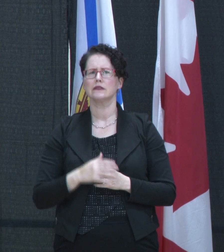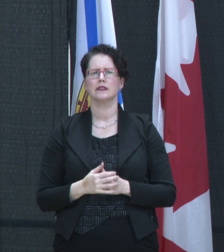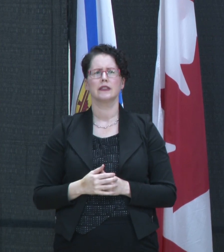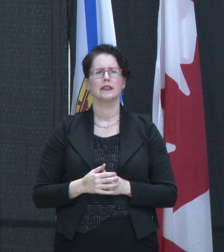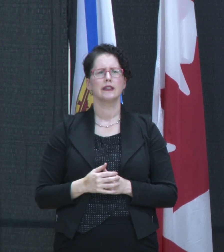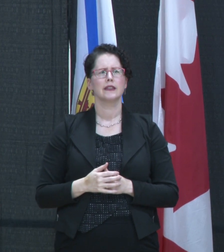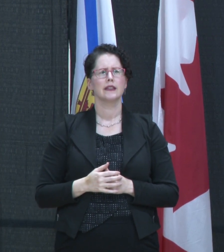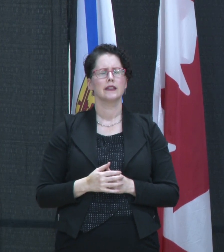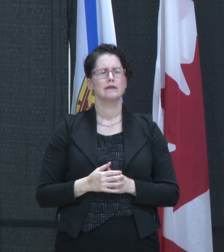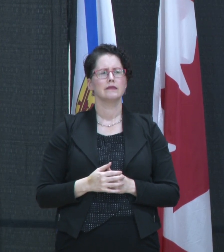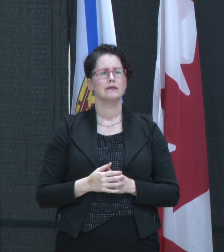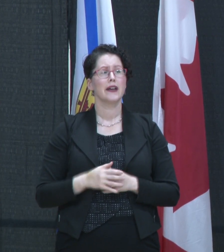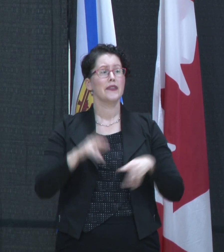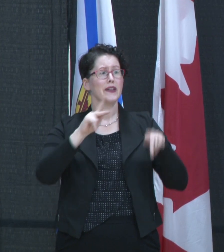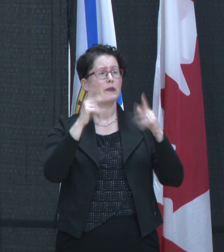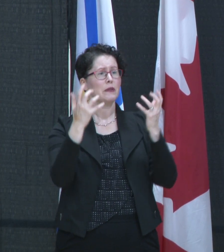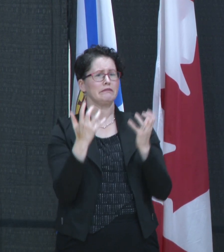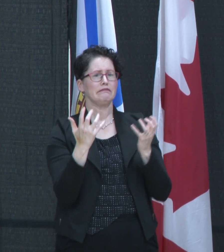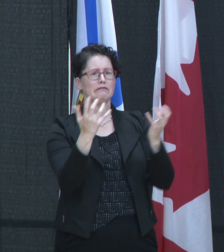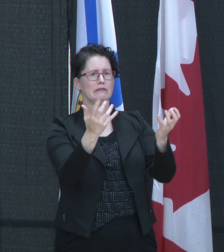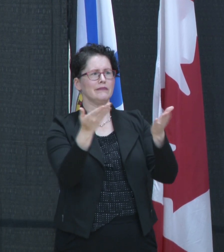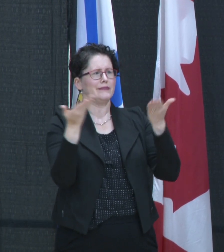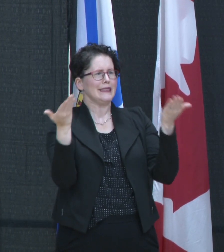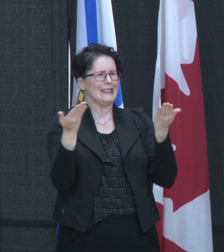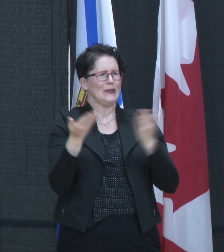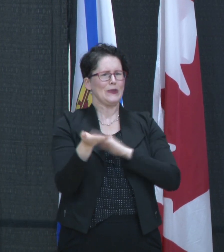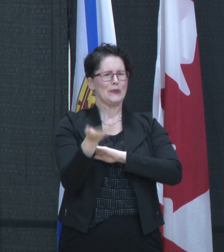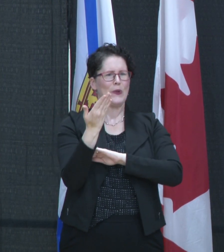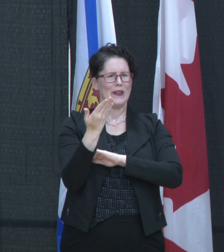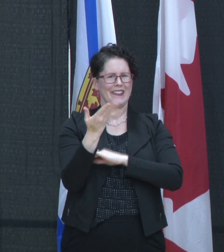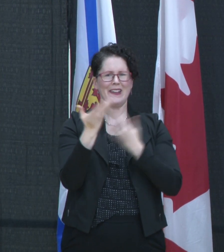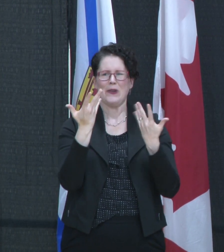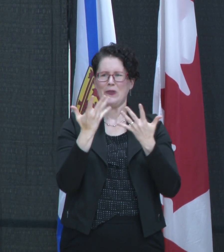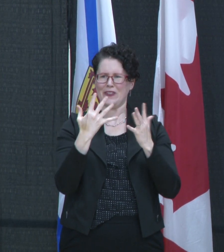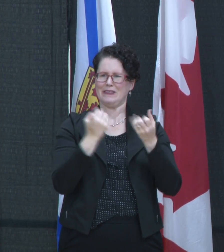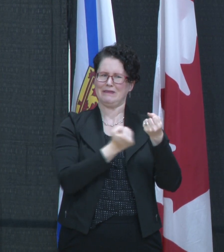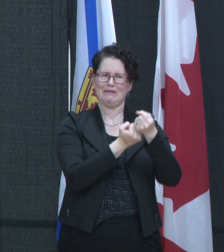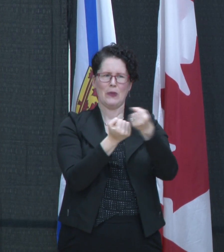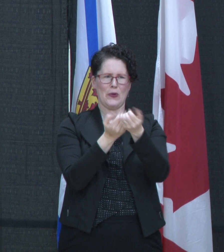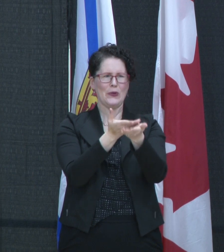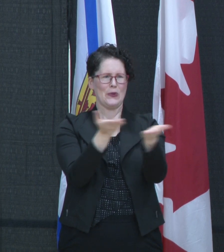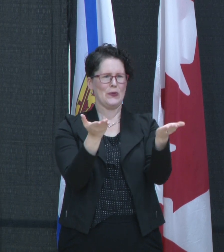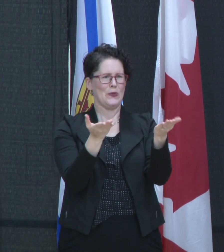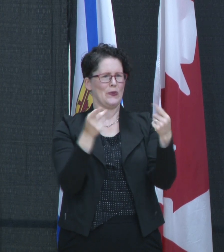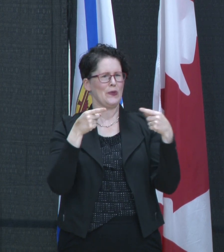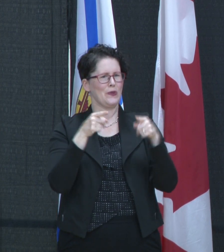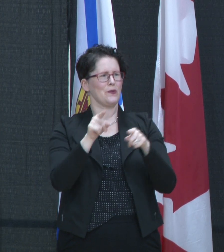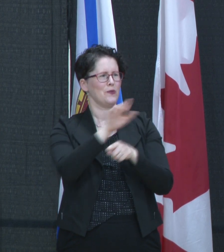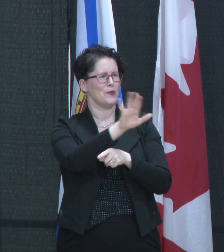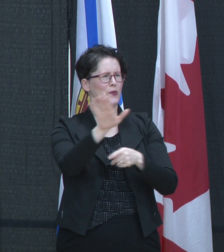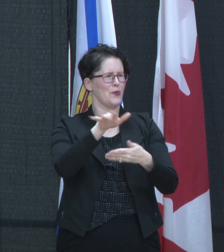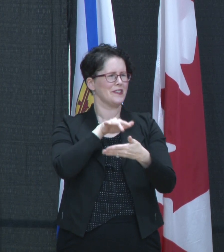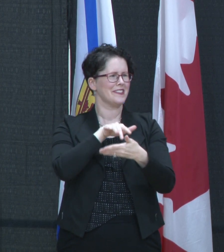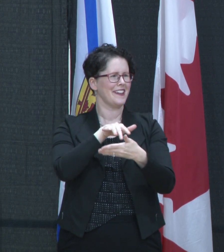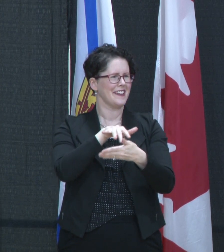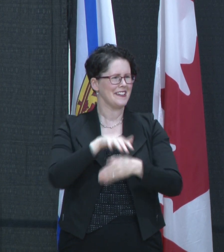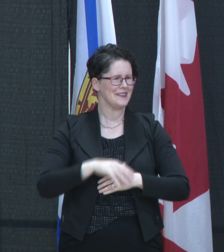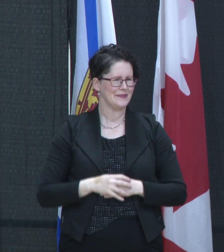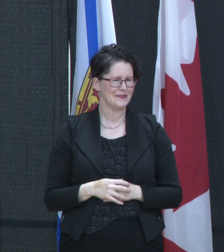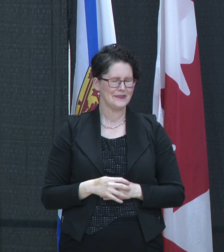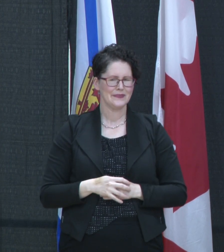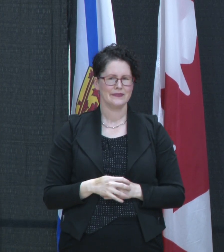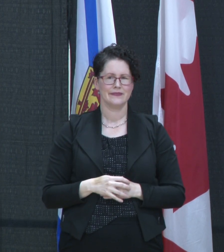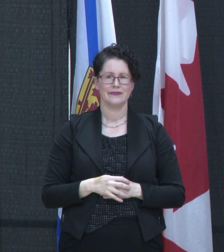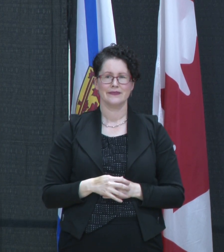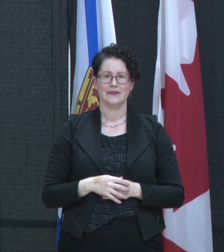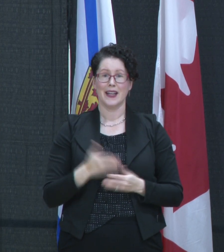this morning who have had a positive impact on you during your studies. So unbeknownst to our graduating class, you actually have